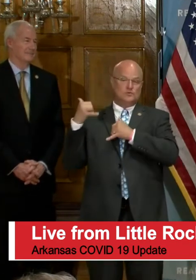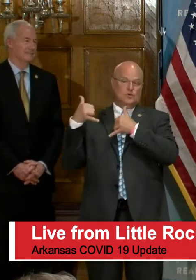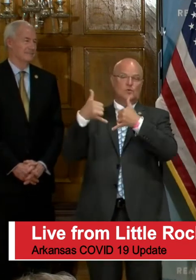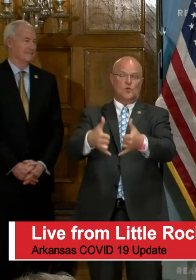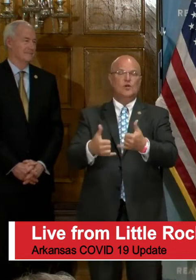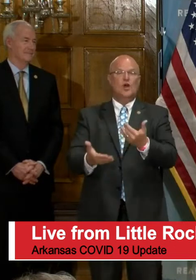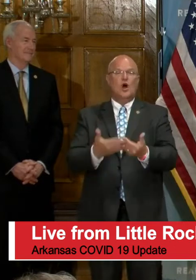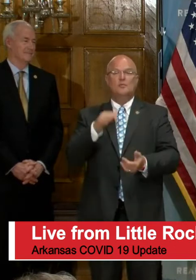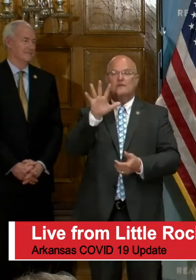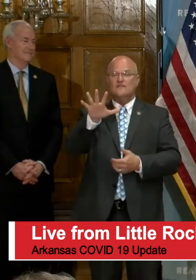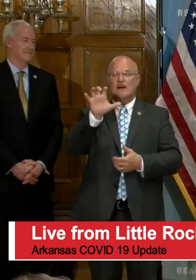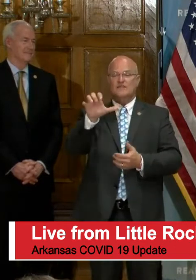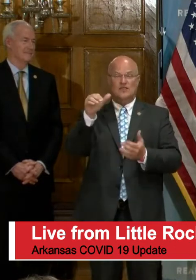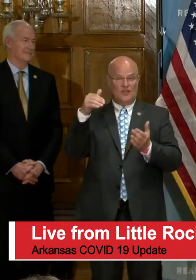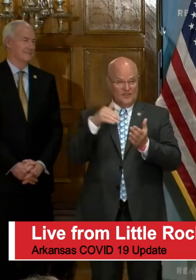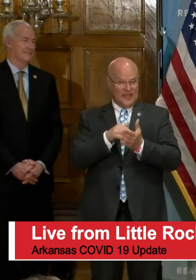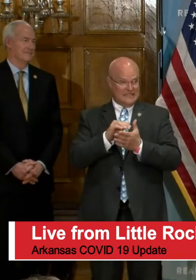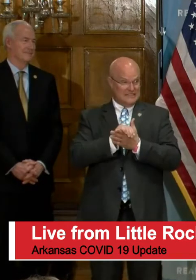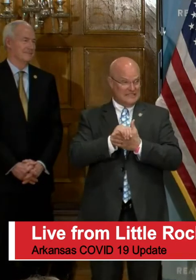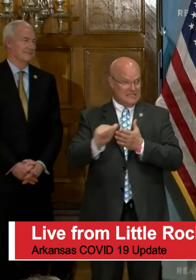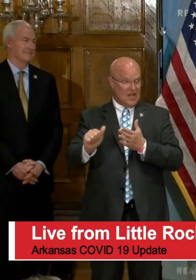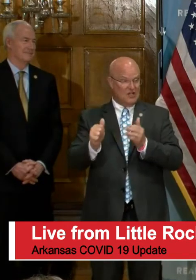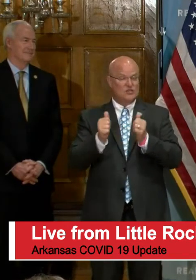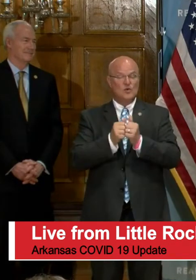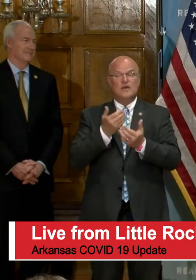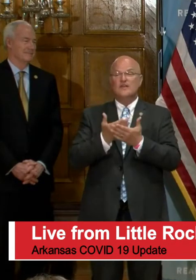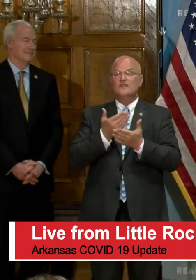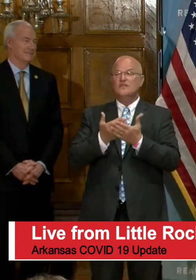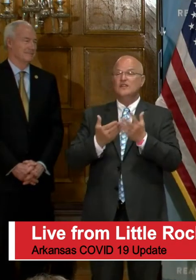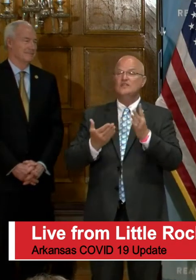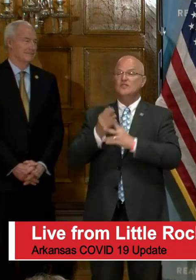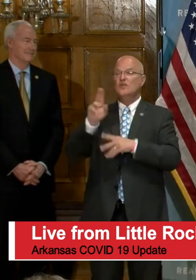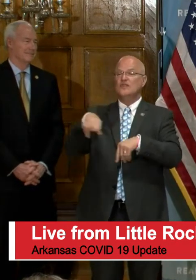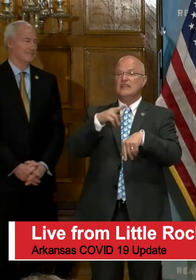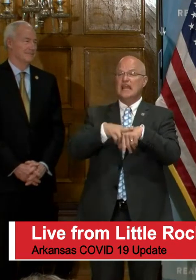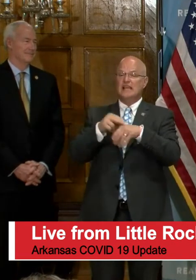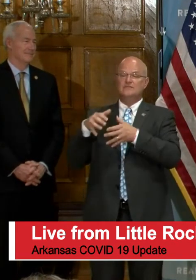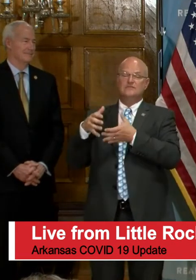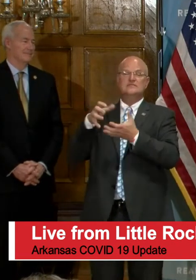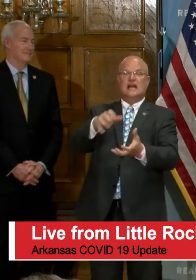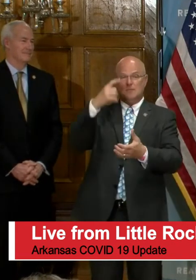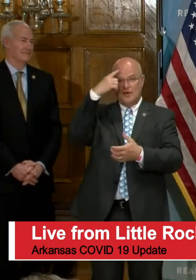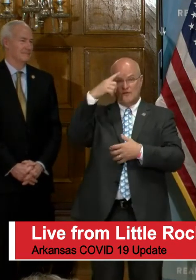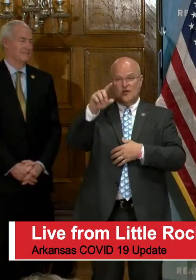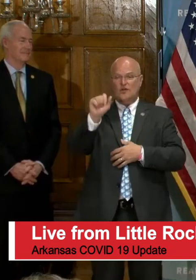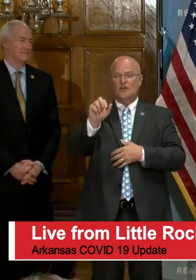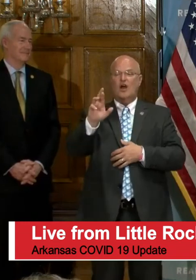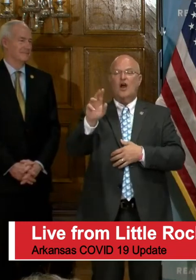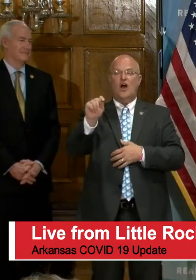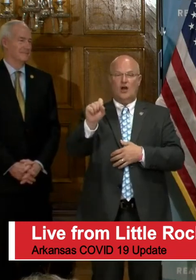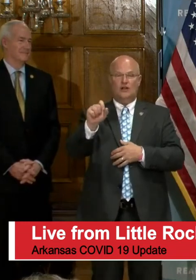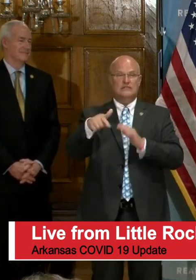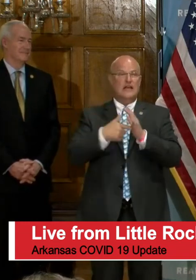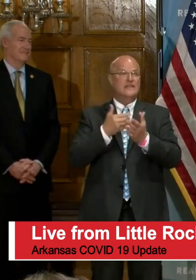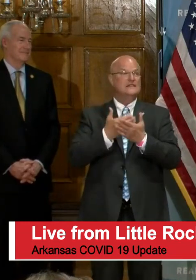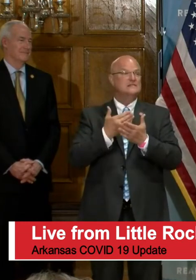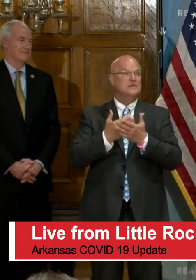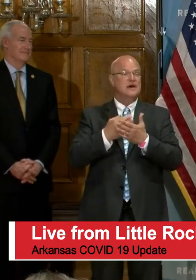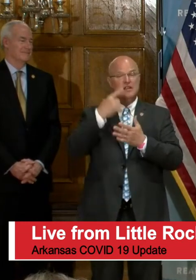awarded almost $500,000 in funds through the National Endowment for the Arts, and these funds are